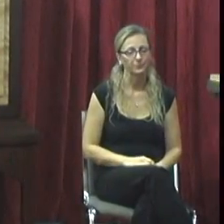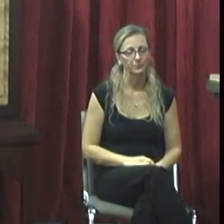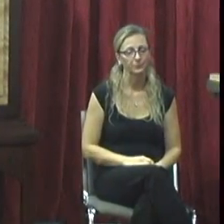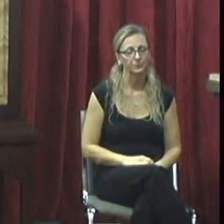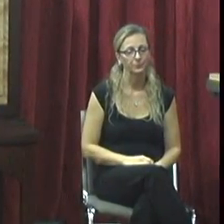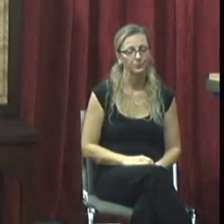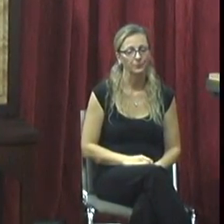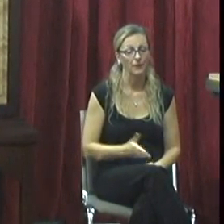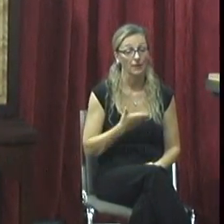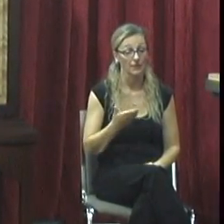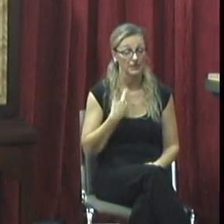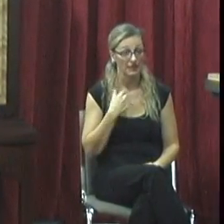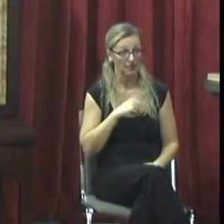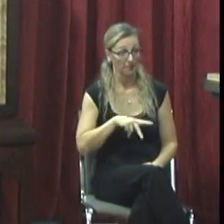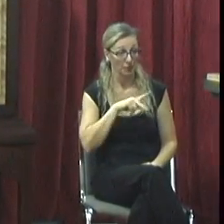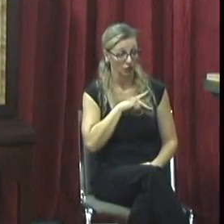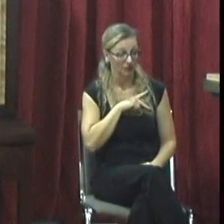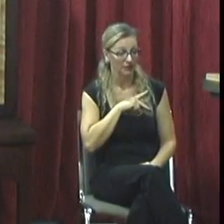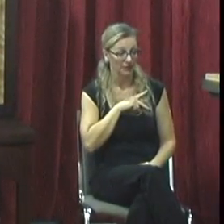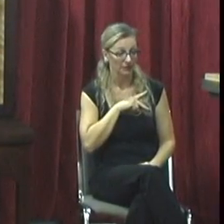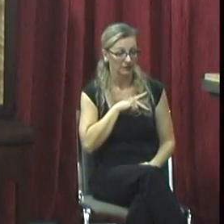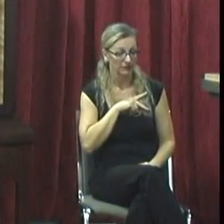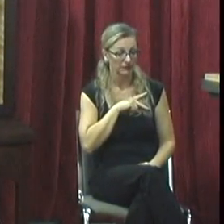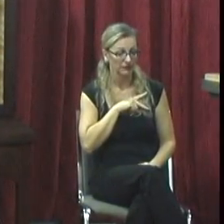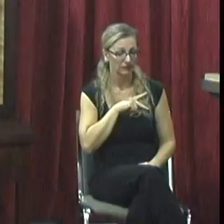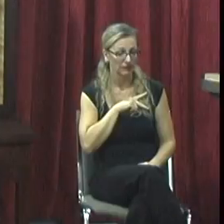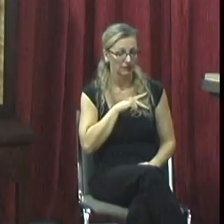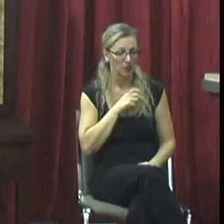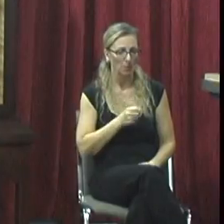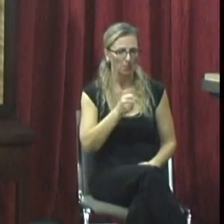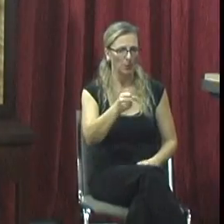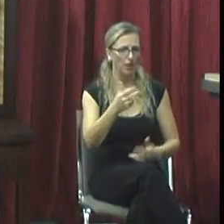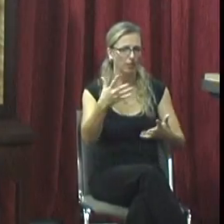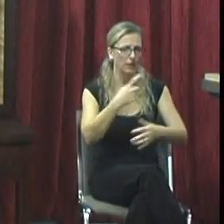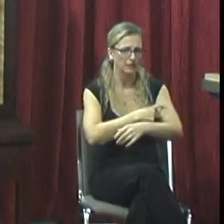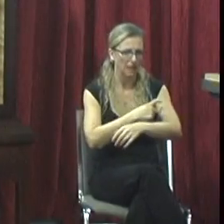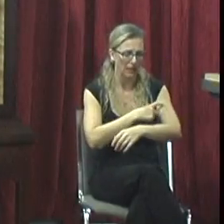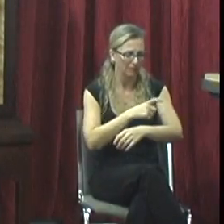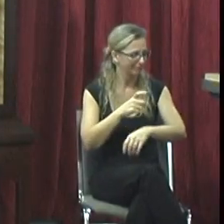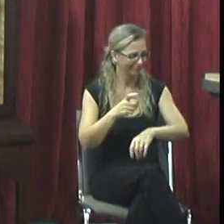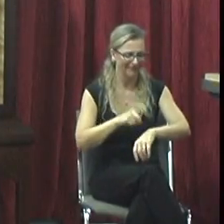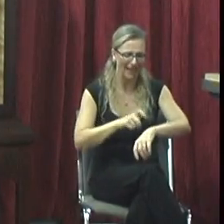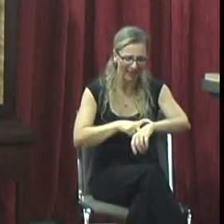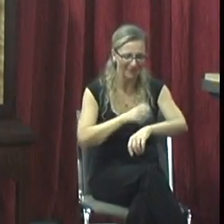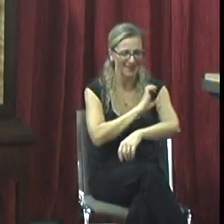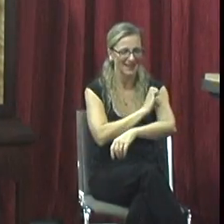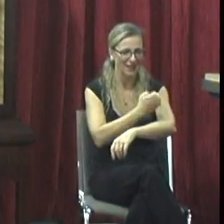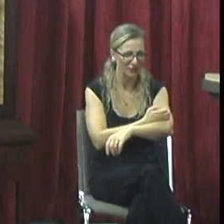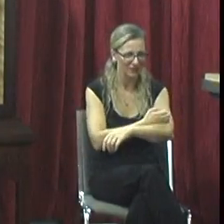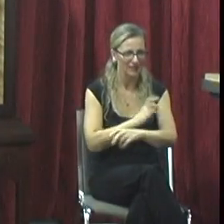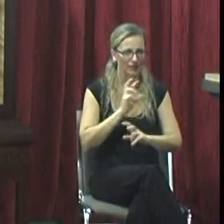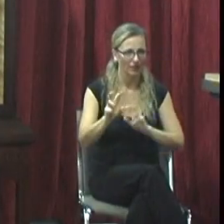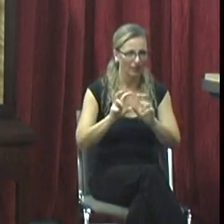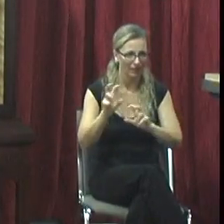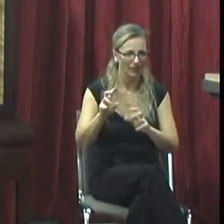Things I had personally invested in, put a lot of time and energy in, and turned out it wasn't going to work